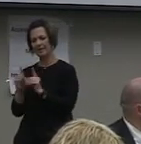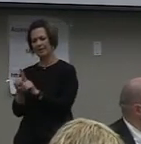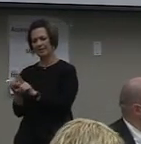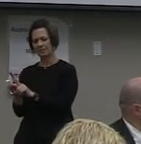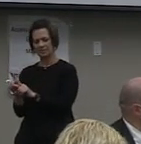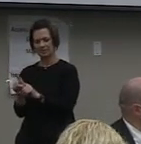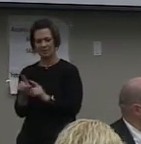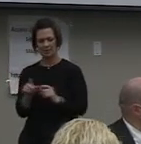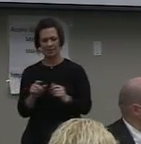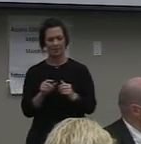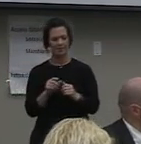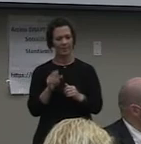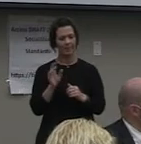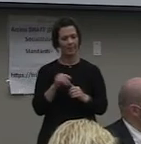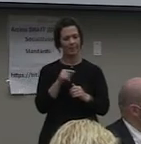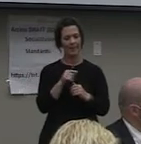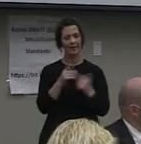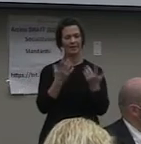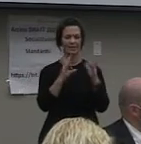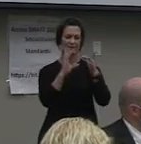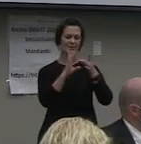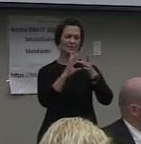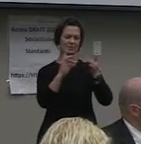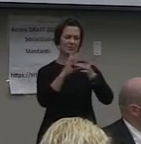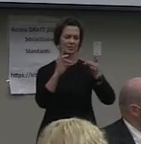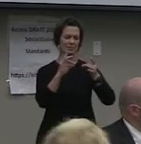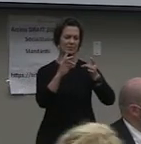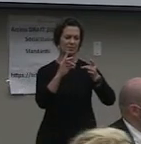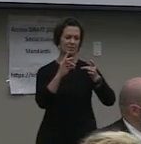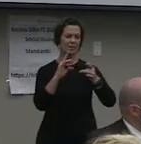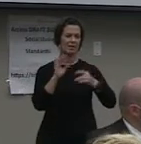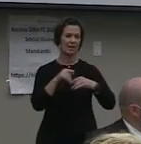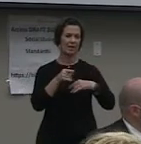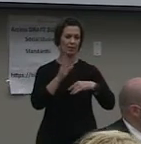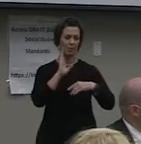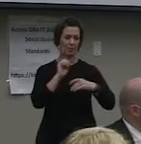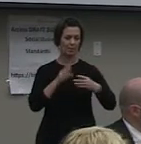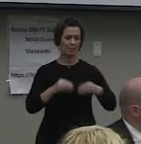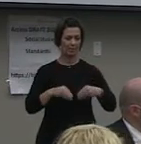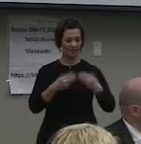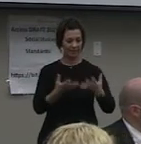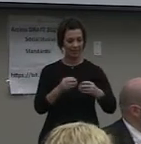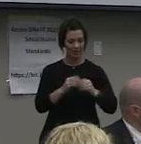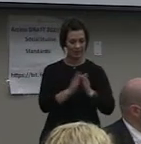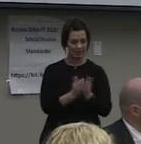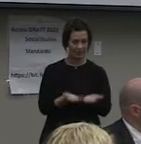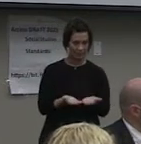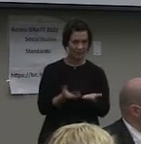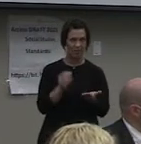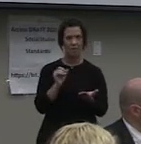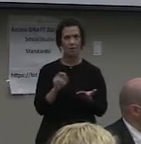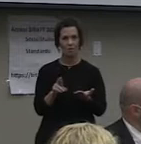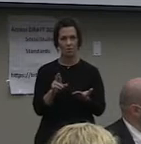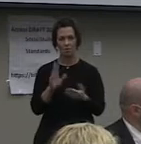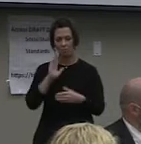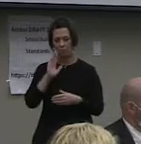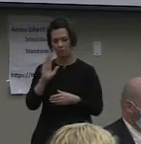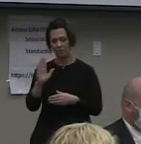With that wording, would this be information that would be provided in a textbook? Or would this again